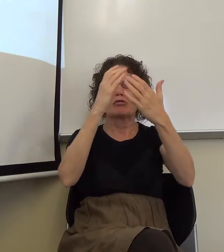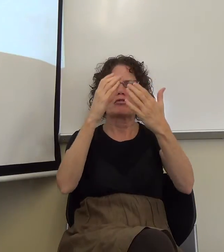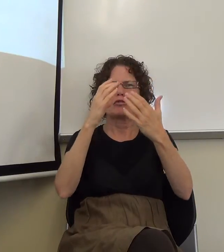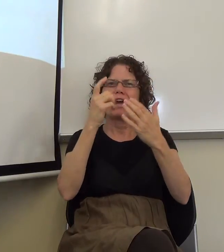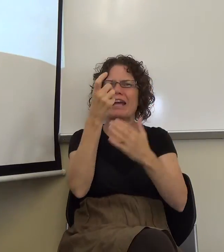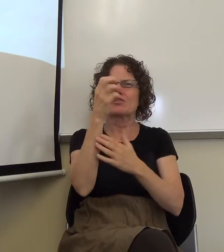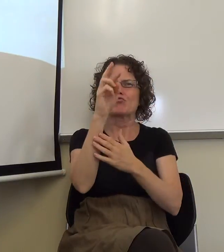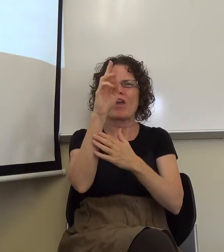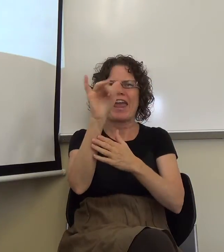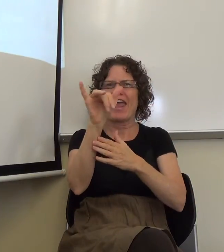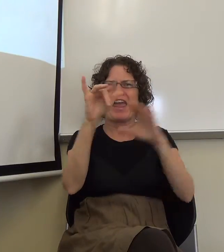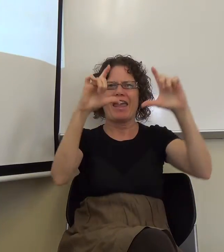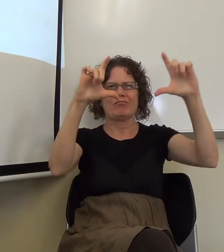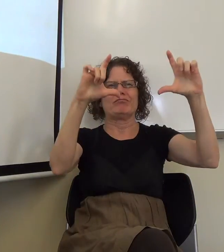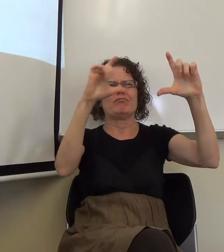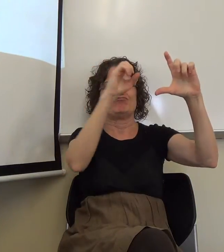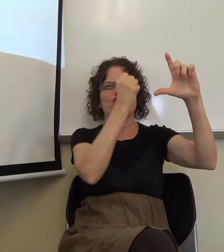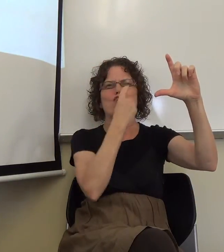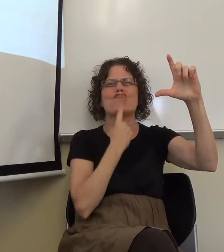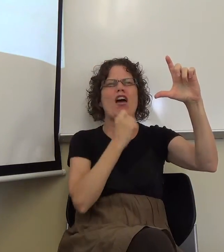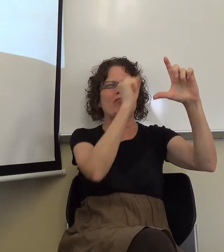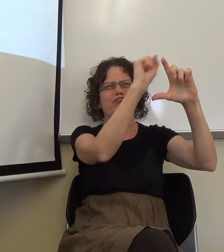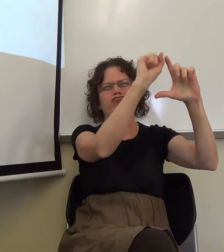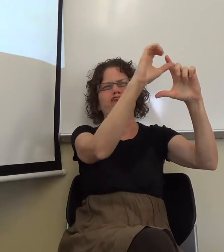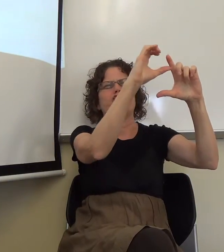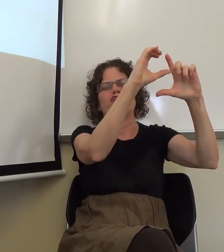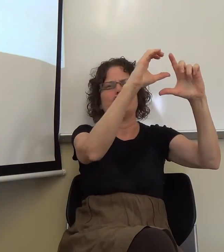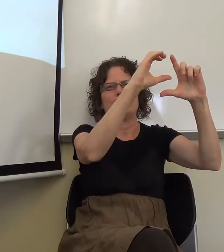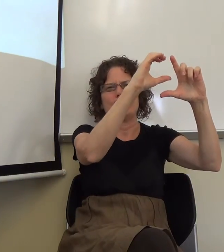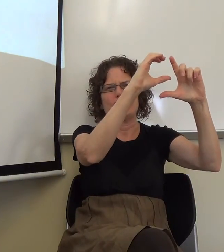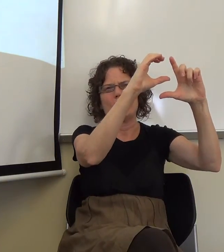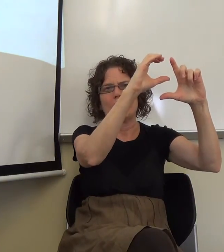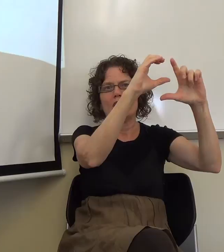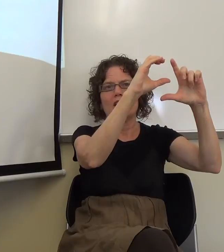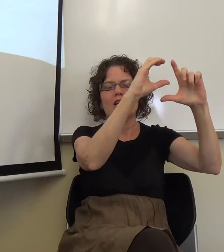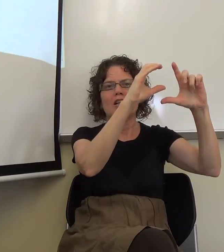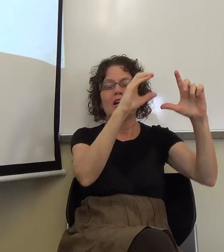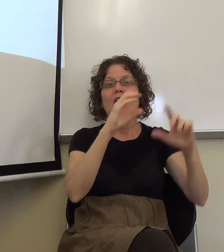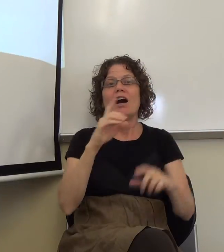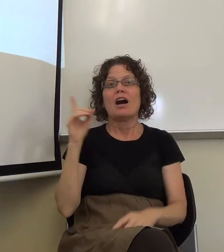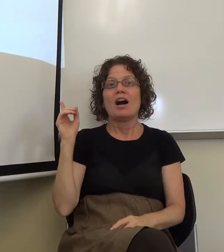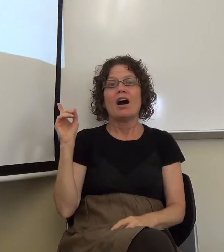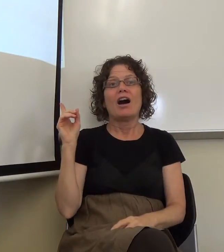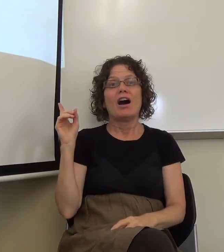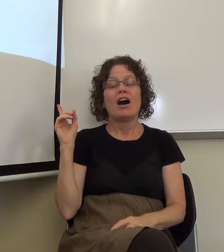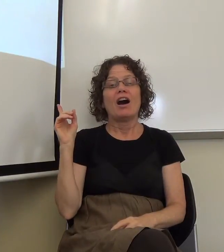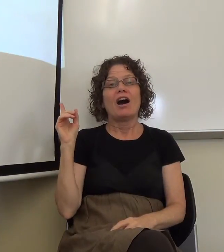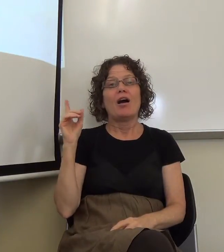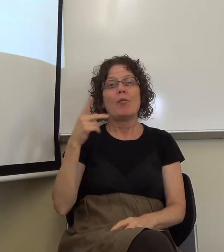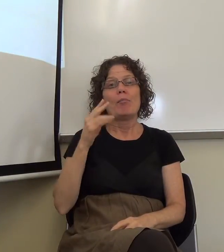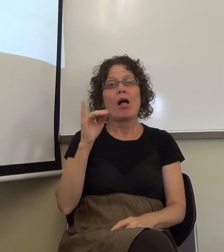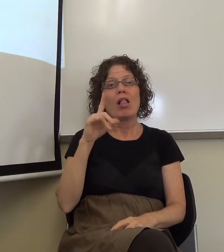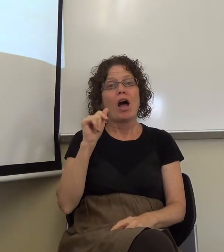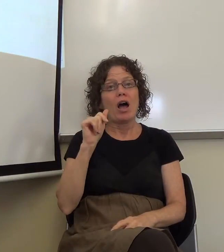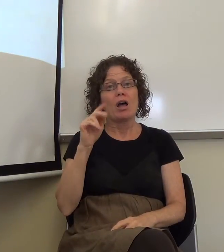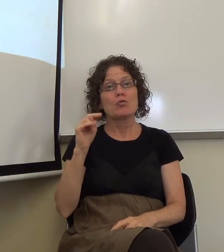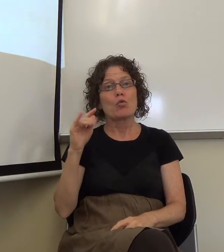normal brain it's not. You know how those pictures are? She has seen pictures of people who have started this program and then finished it,